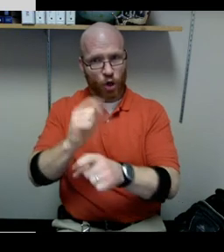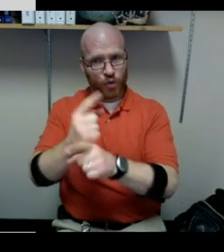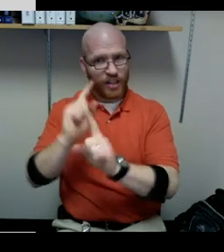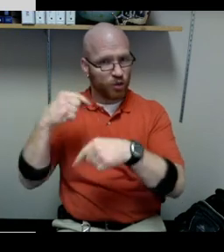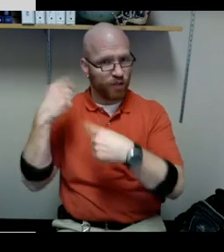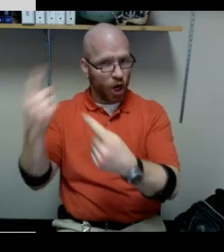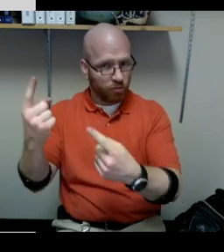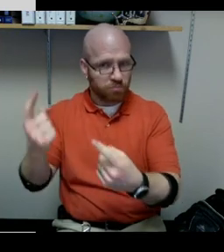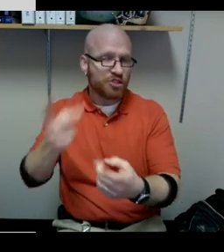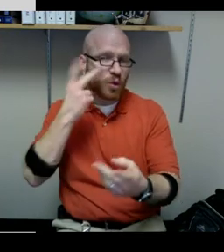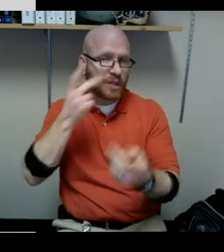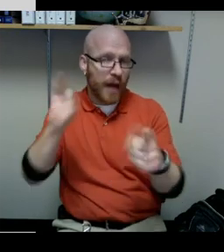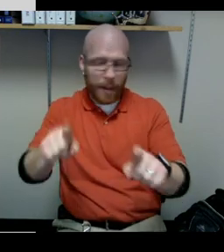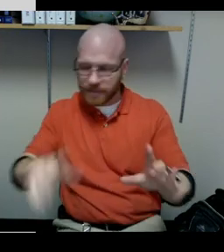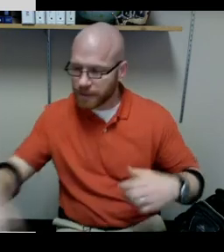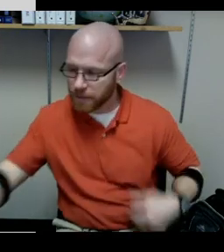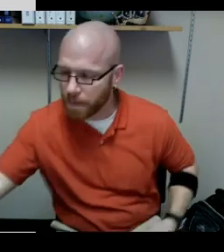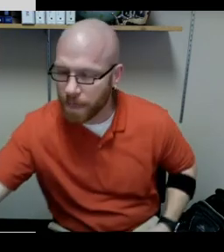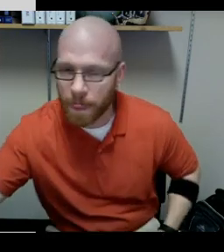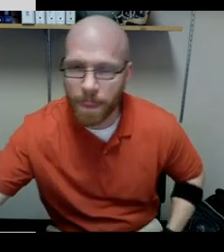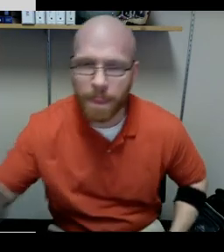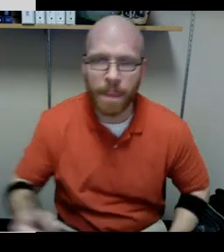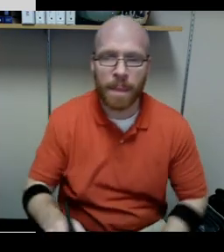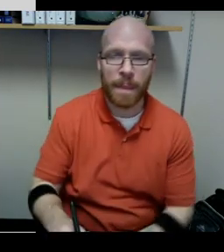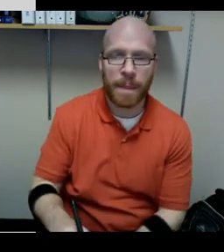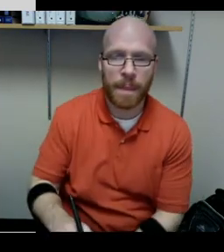And my work is right so far, so we'll see what happens.